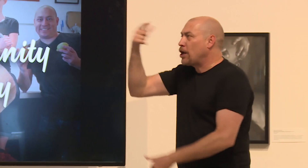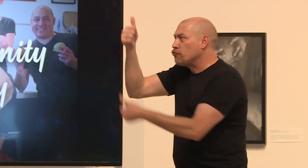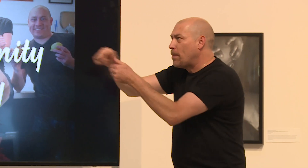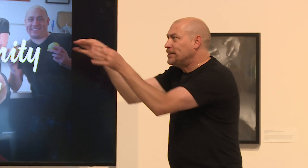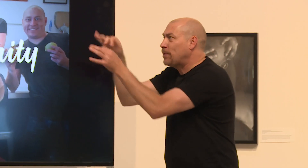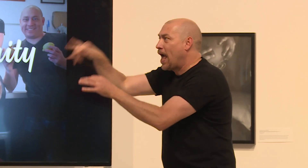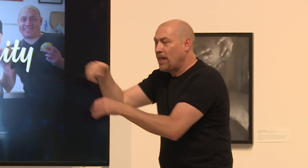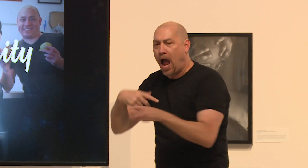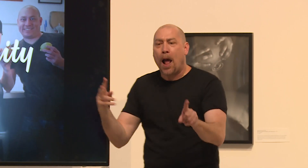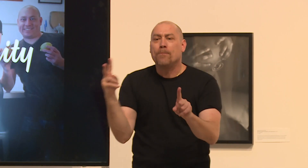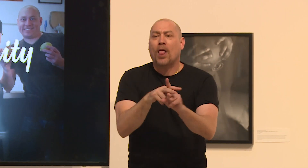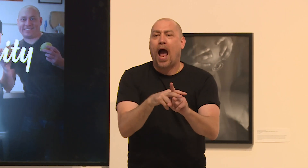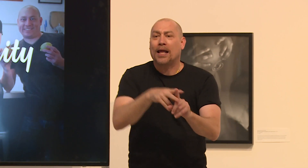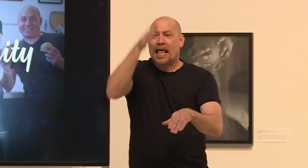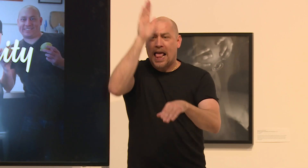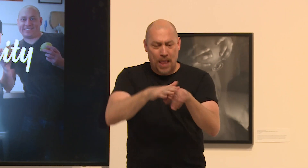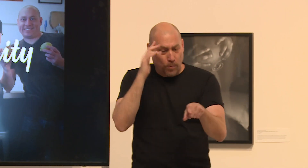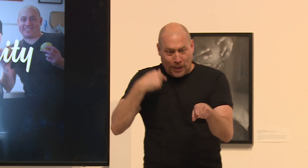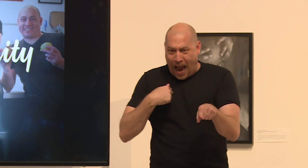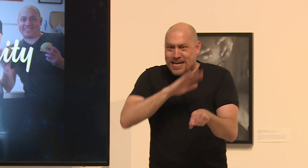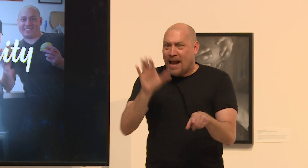will understand what you're trying to explain to me.